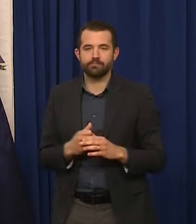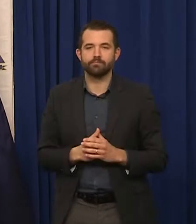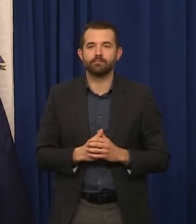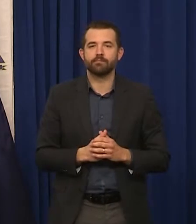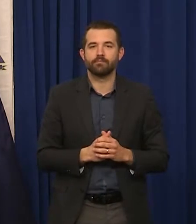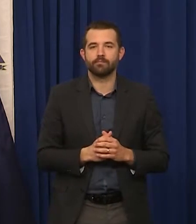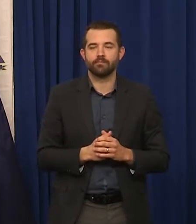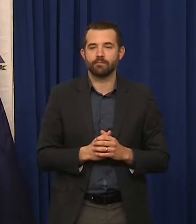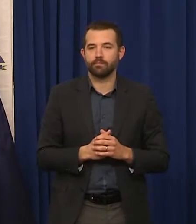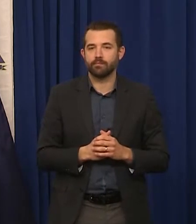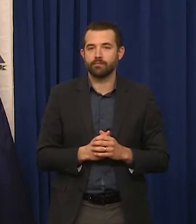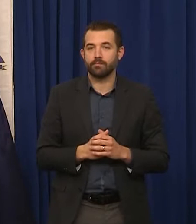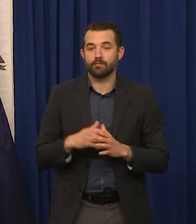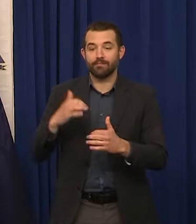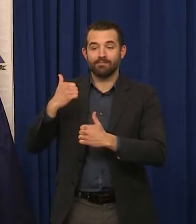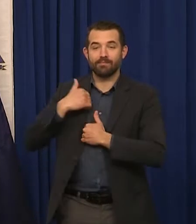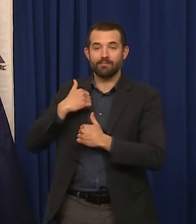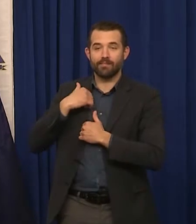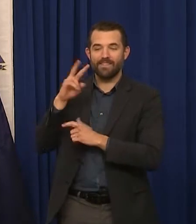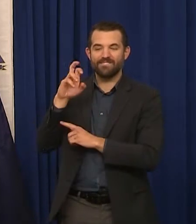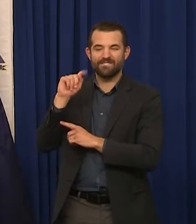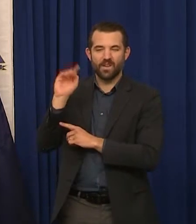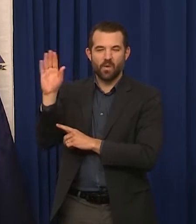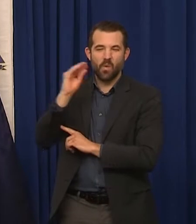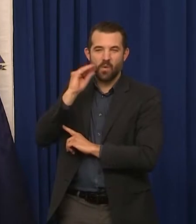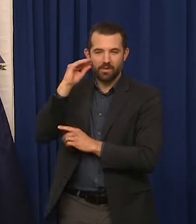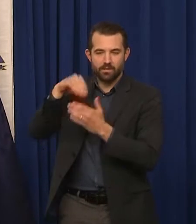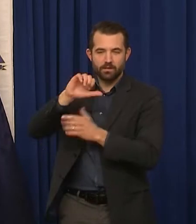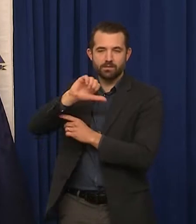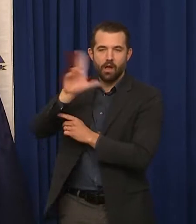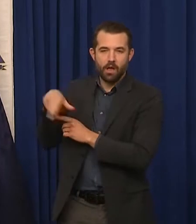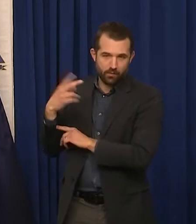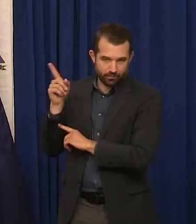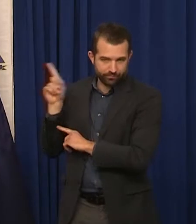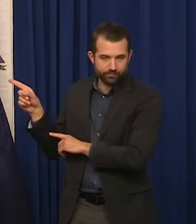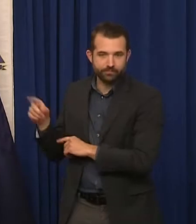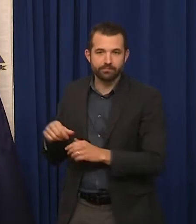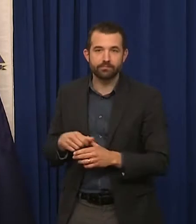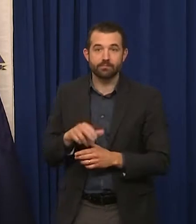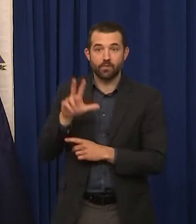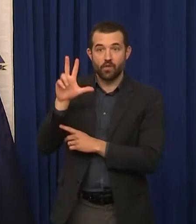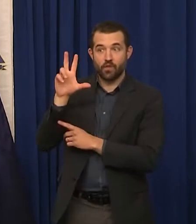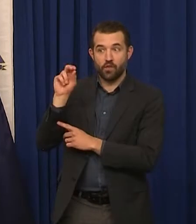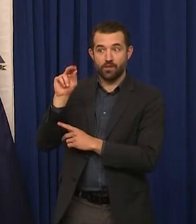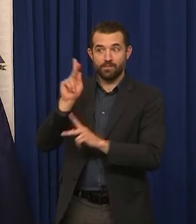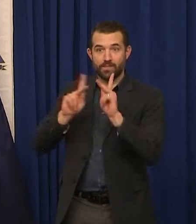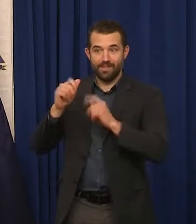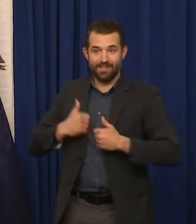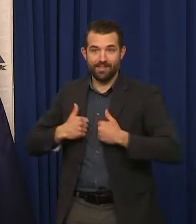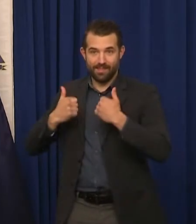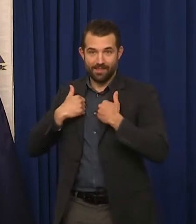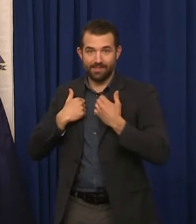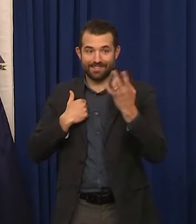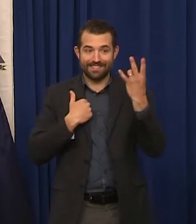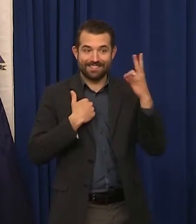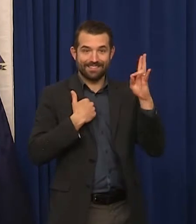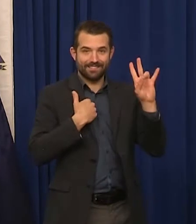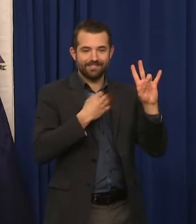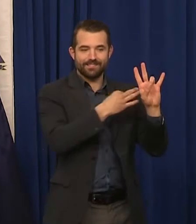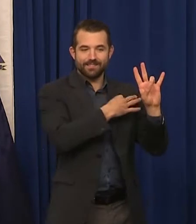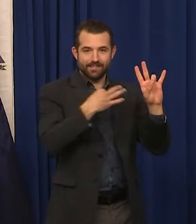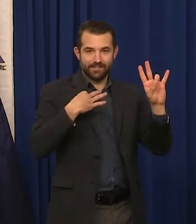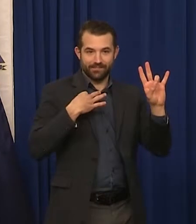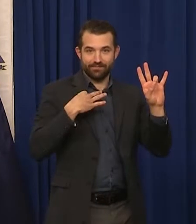At the Maine Veterans Home in Scarborough, there have been 30 residents and 17 staff who have been diagnosed